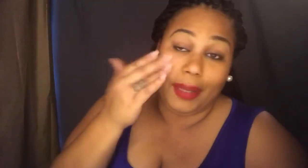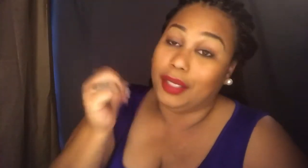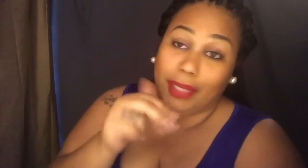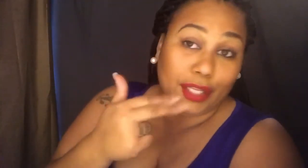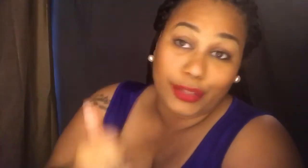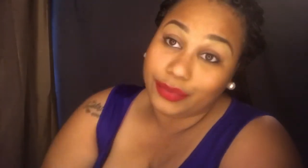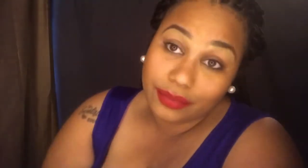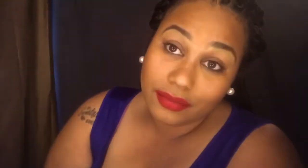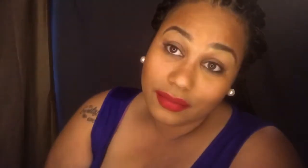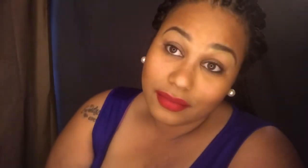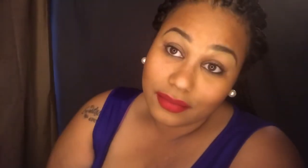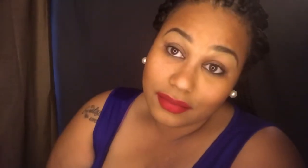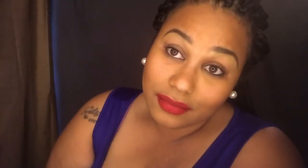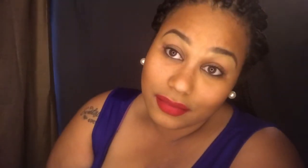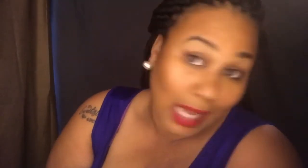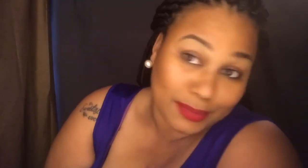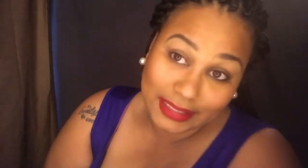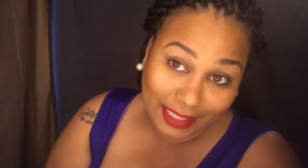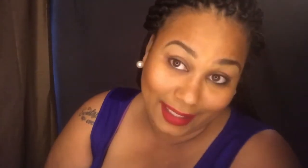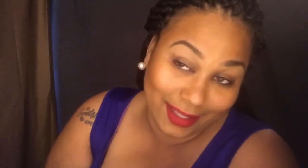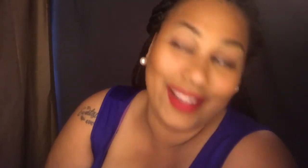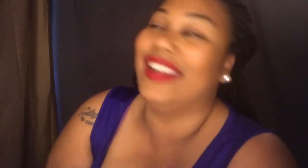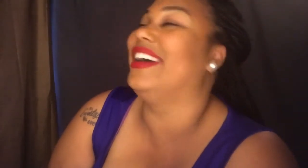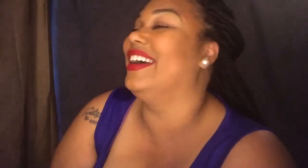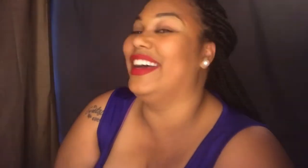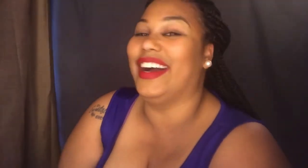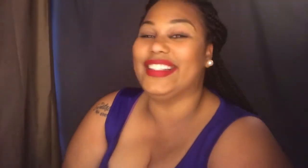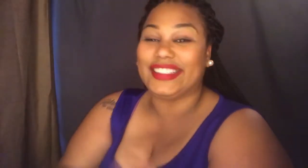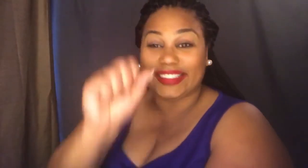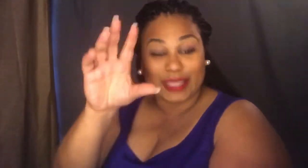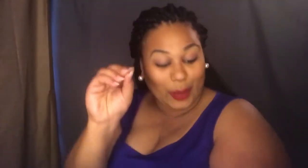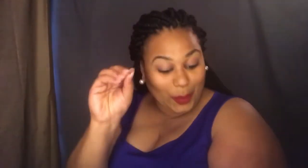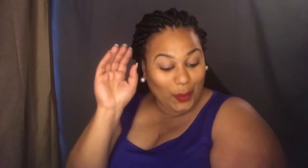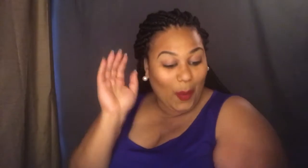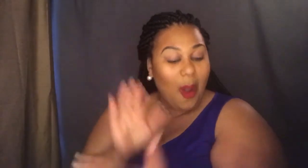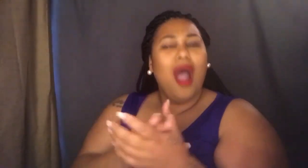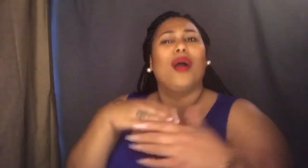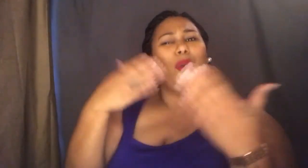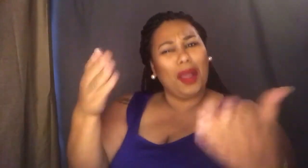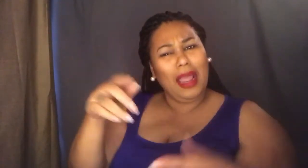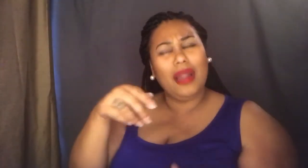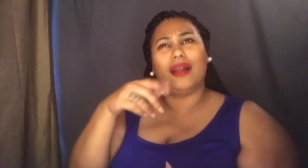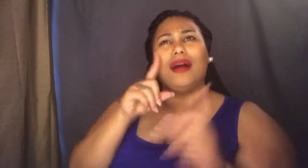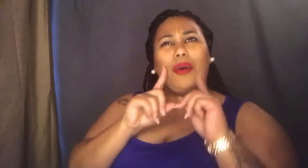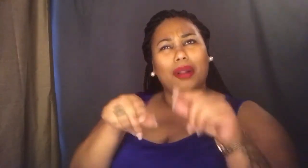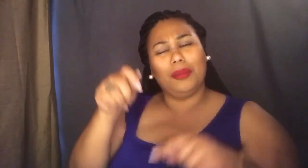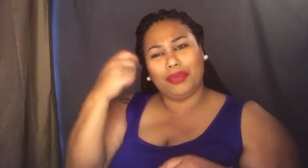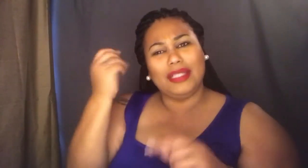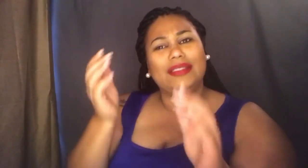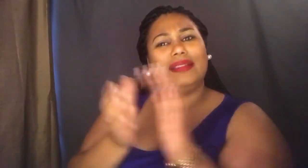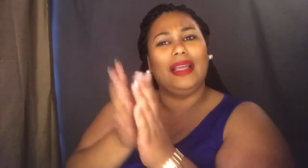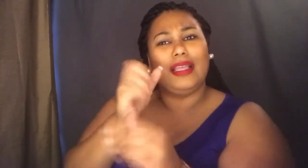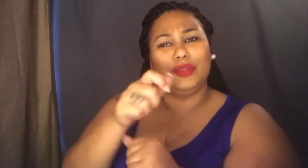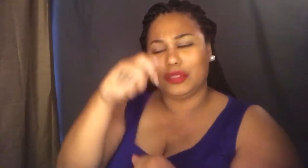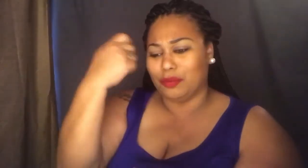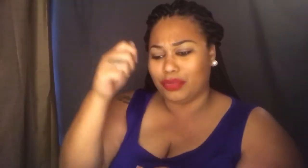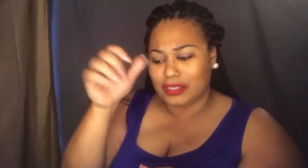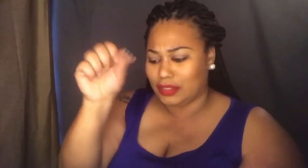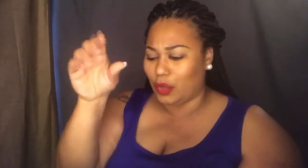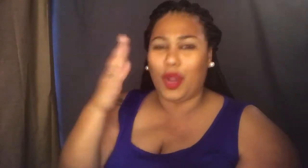makeup not cute. I'm just saying. So go ahead and order them brushes and get you some brushes so your